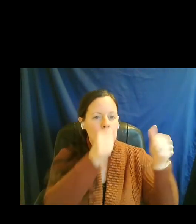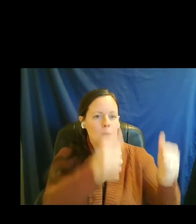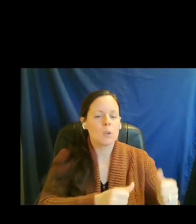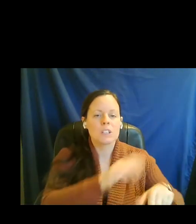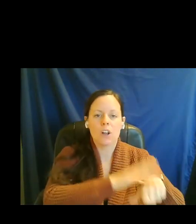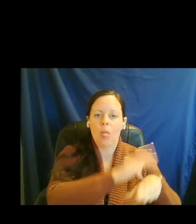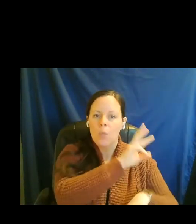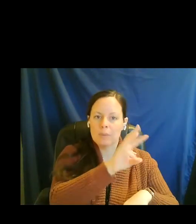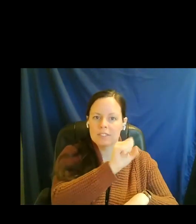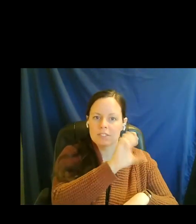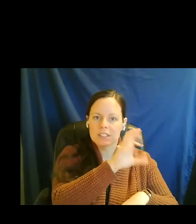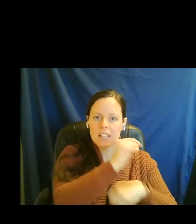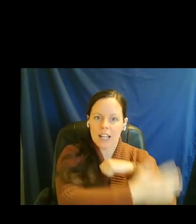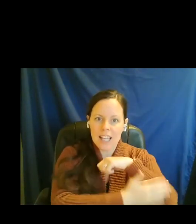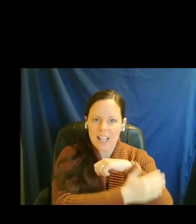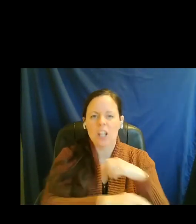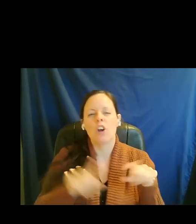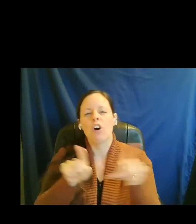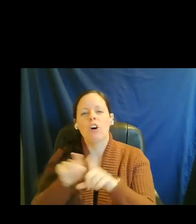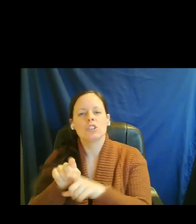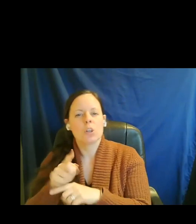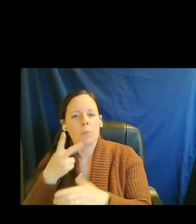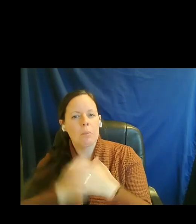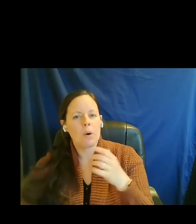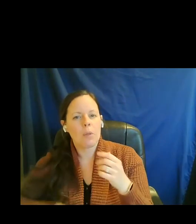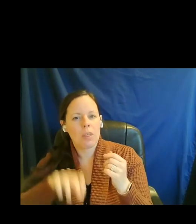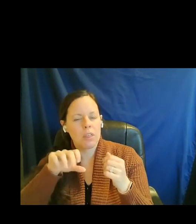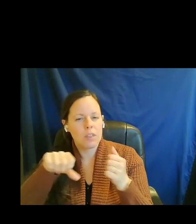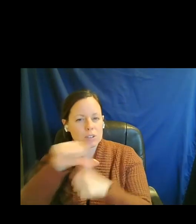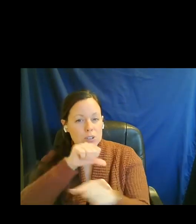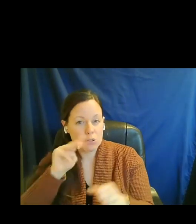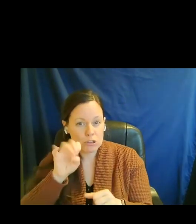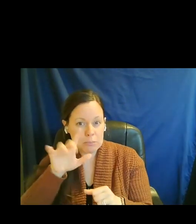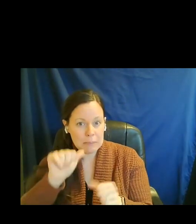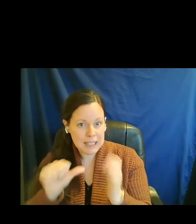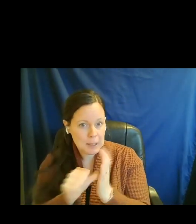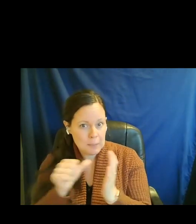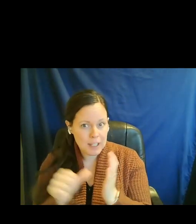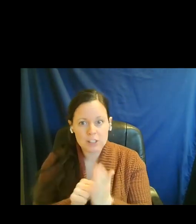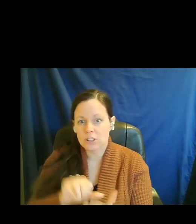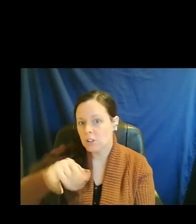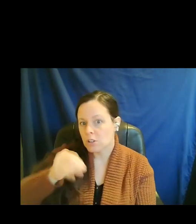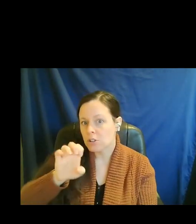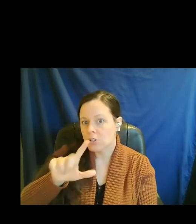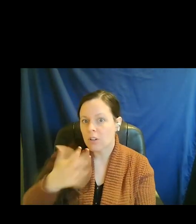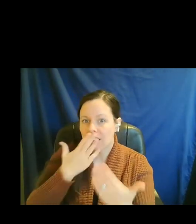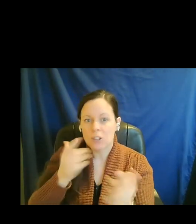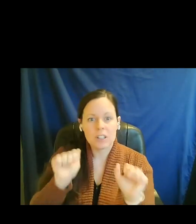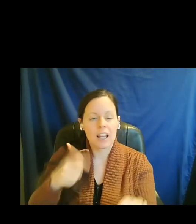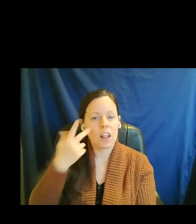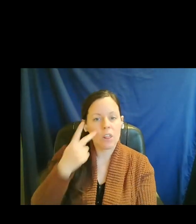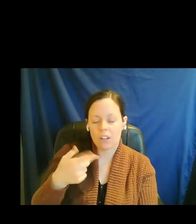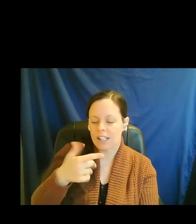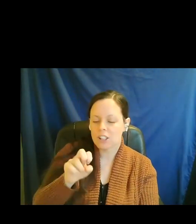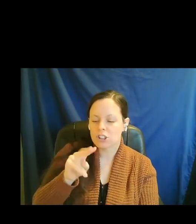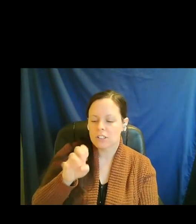as the social media pages for both of the organizations. And Joel, again, we thank you. You can catch him on the Genesis social media